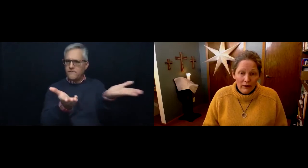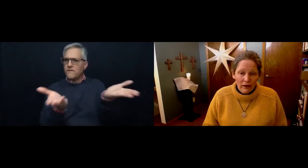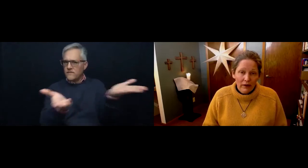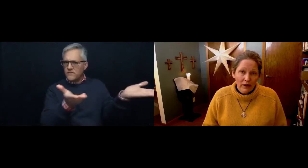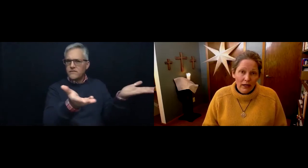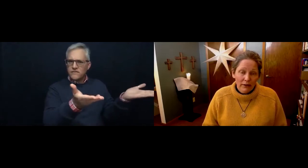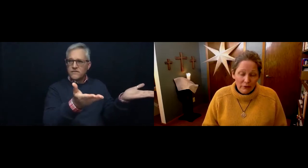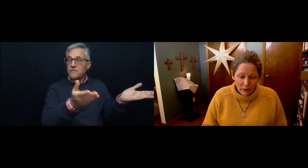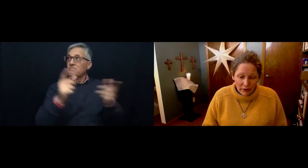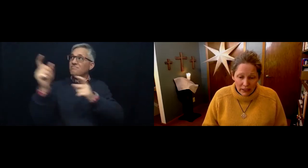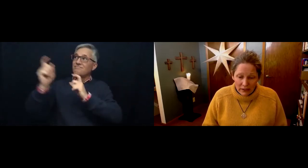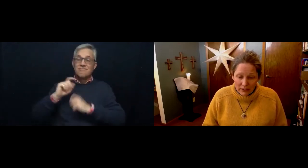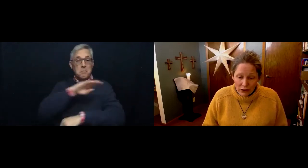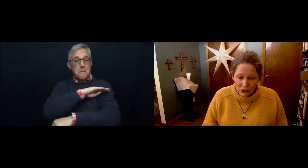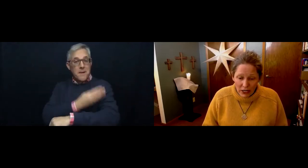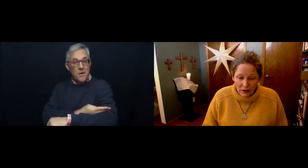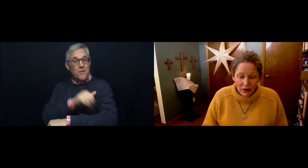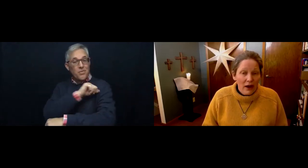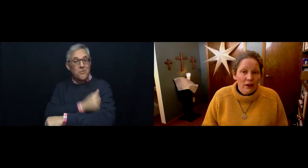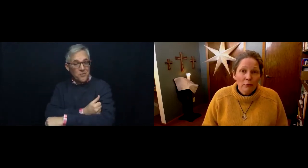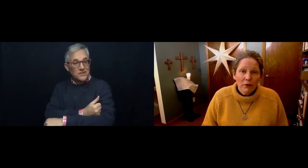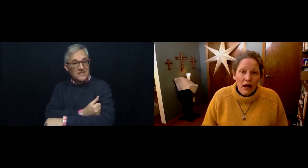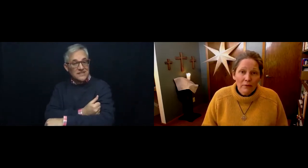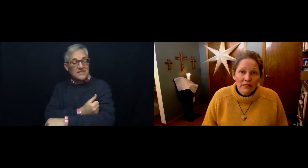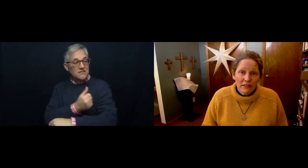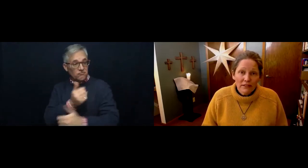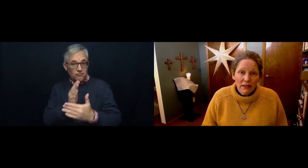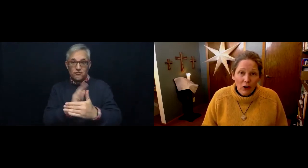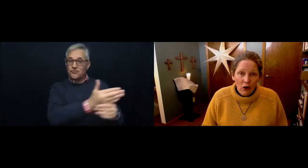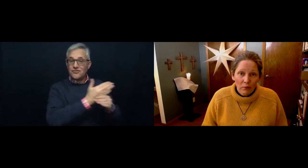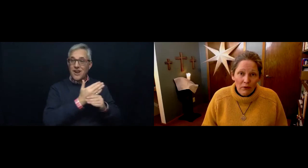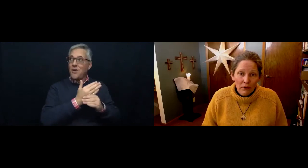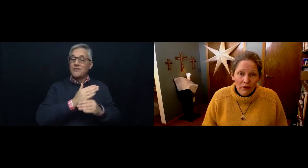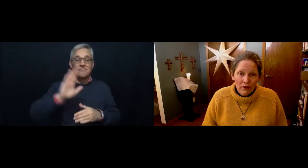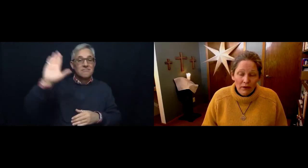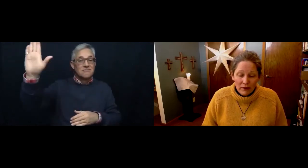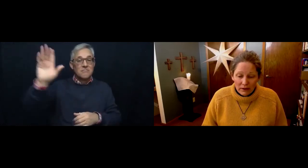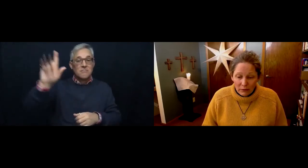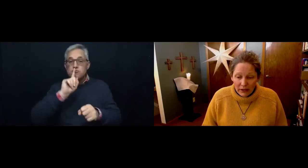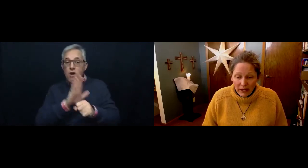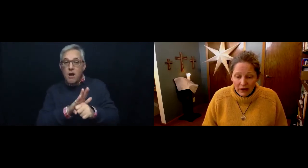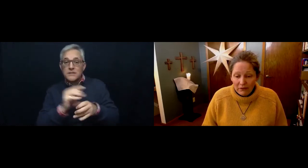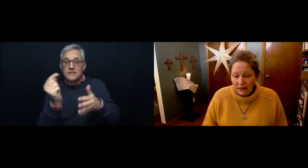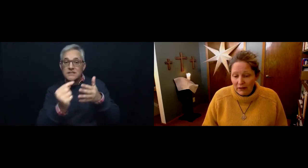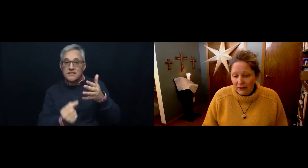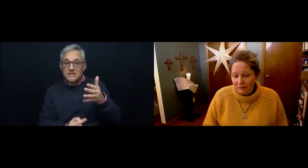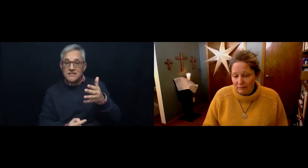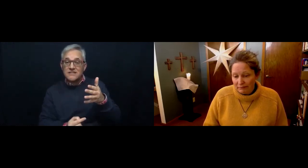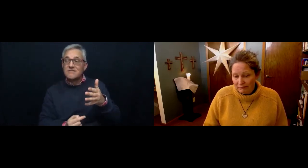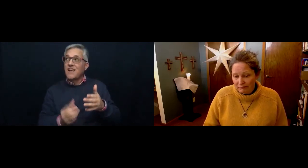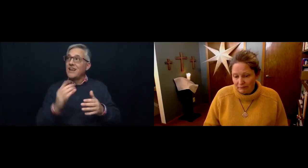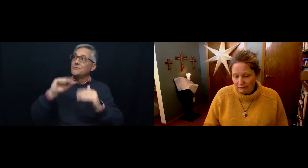Power and authority to share the promises and hope that we have in